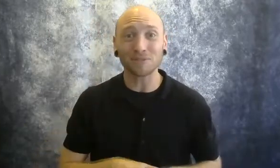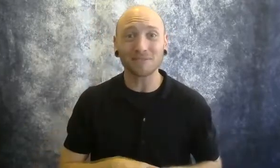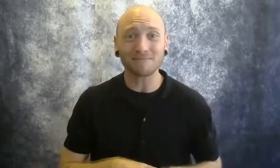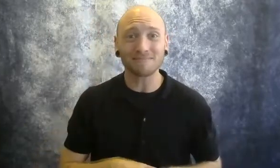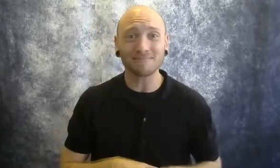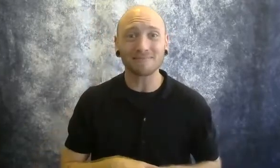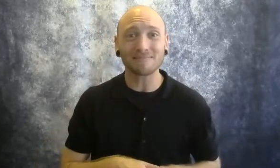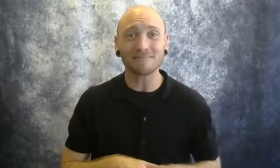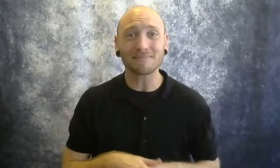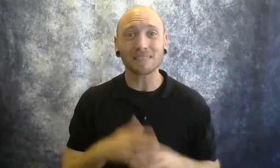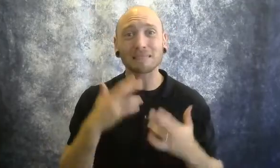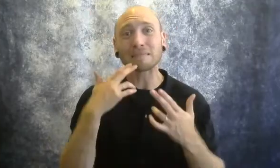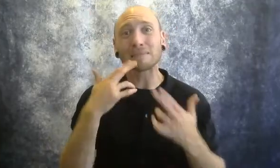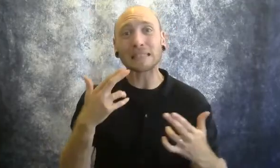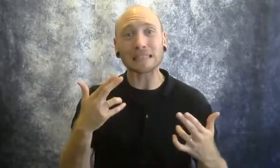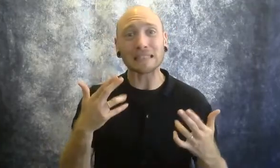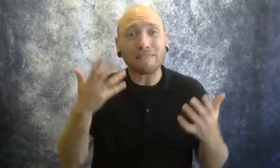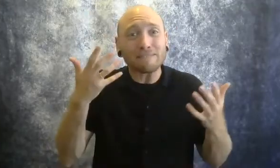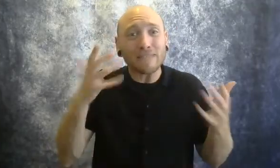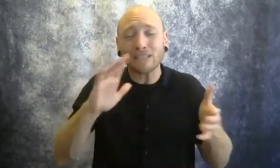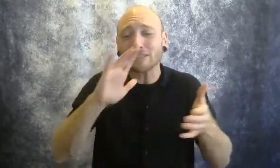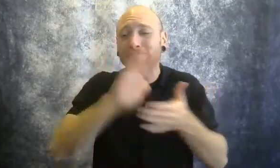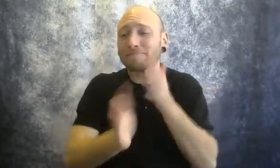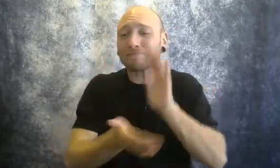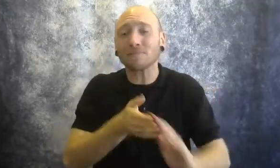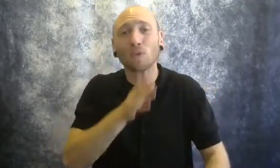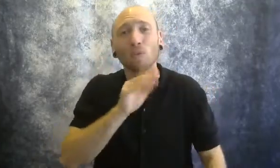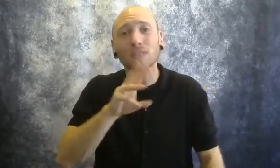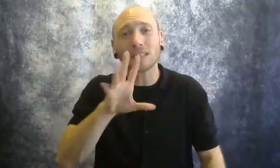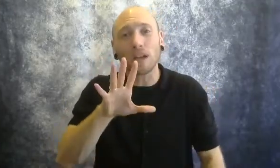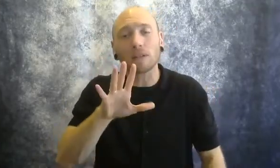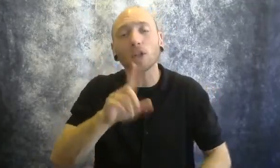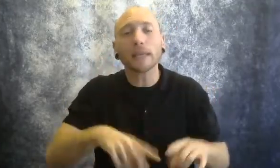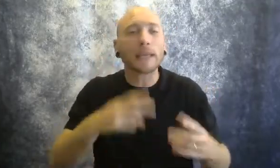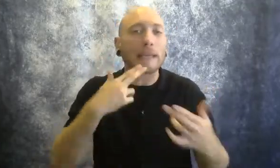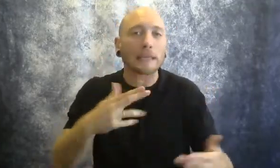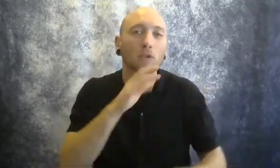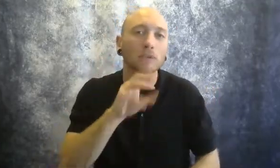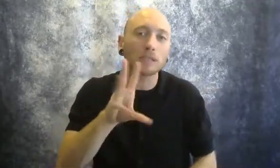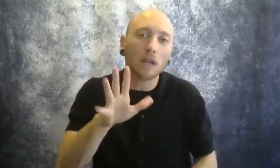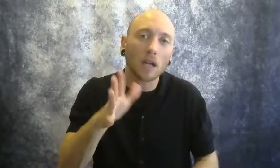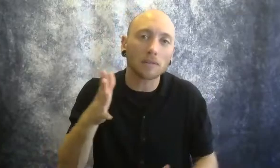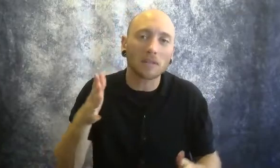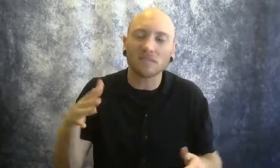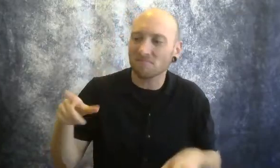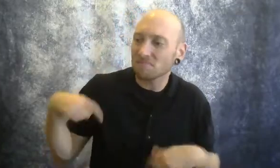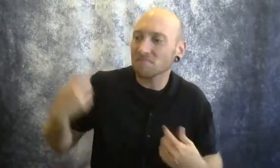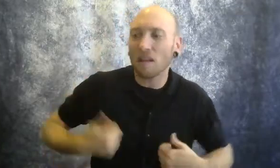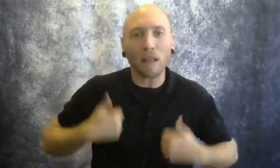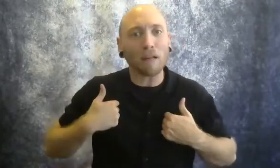And I thought, oh my God, I'm innocent. Come on, I was 65 years old. How do you be innocent at